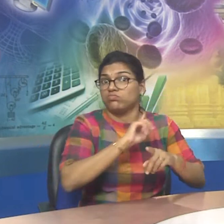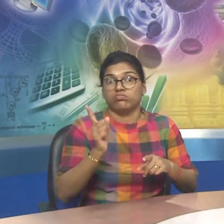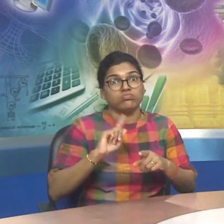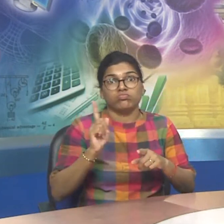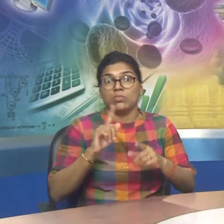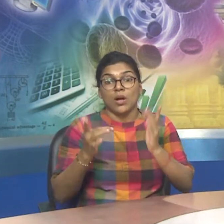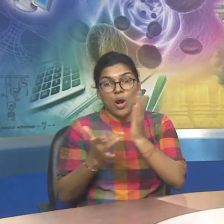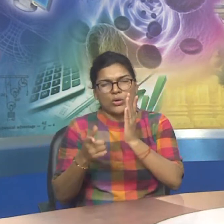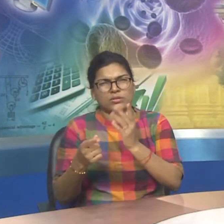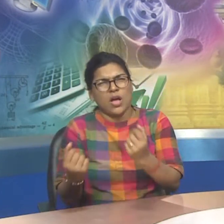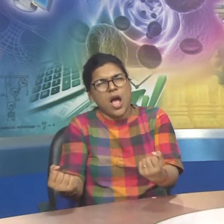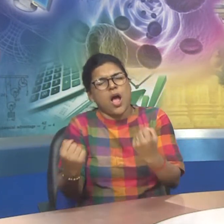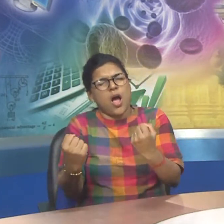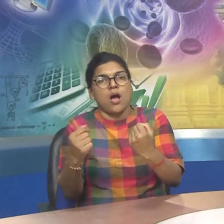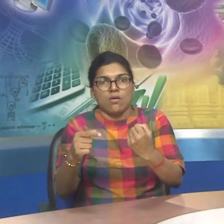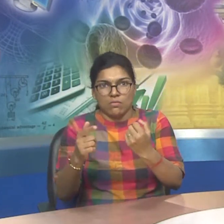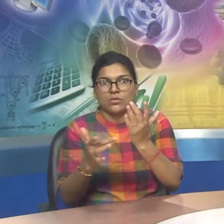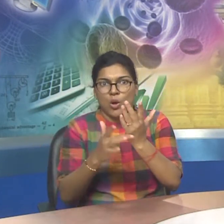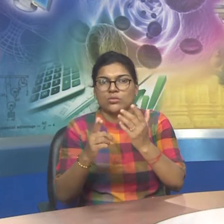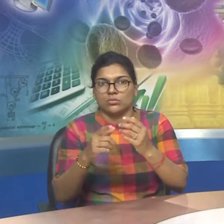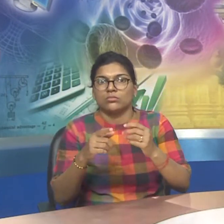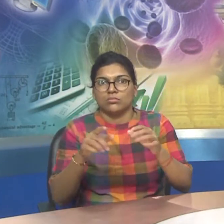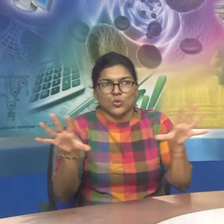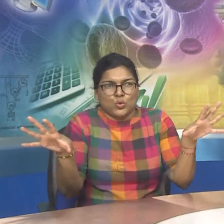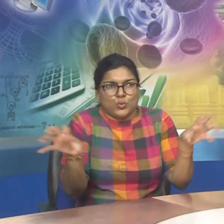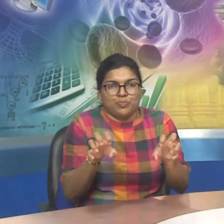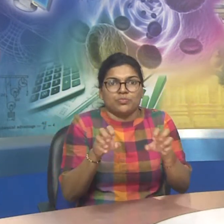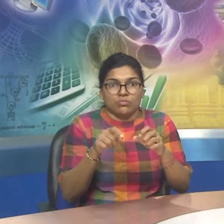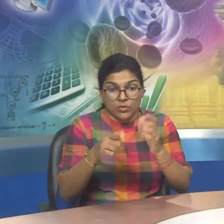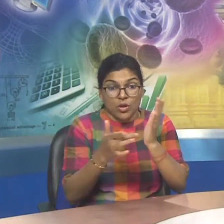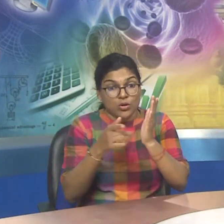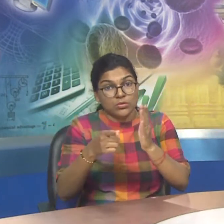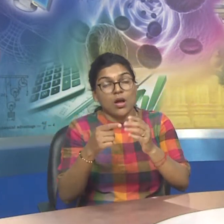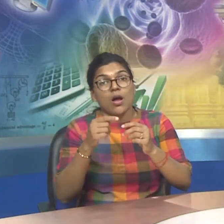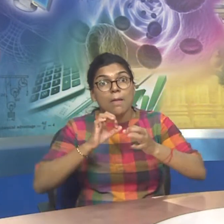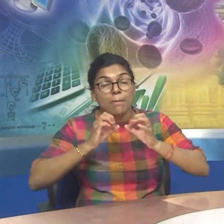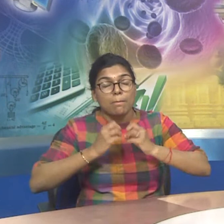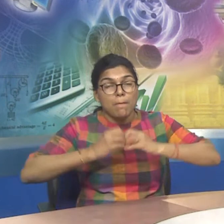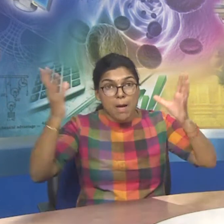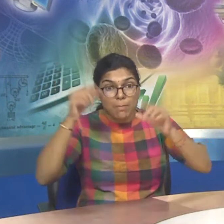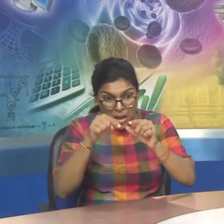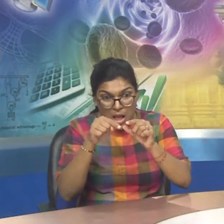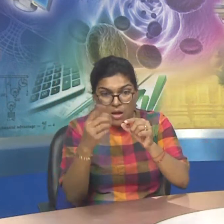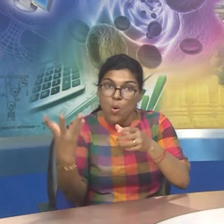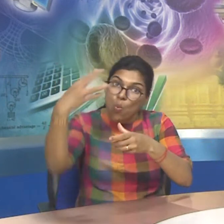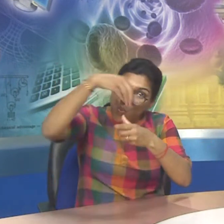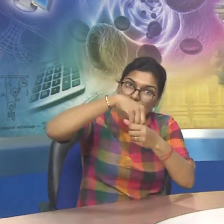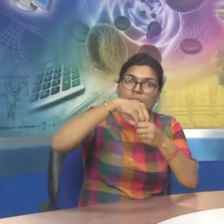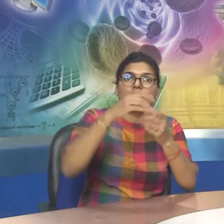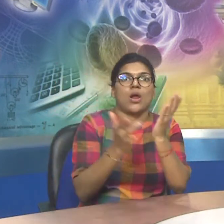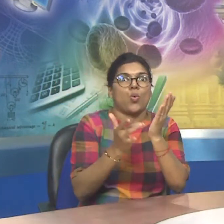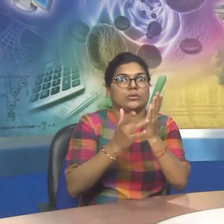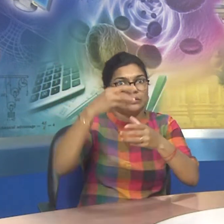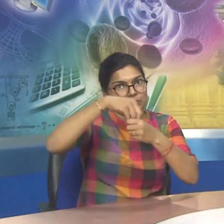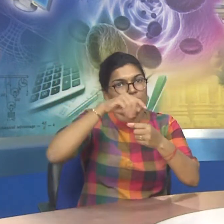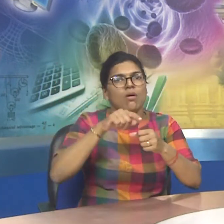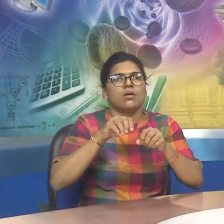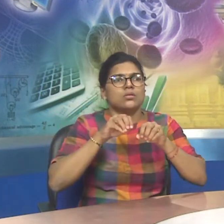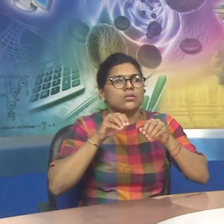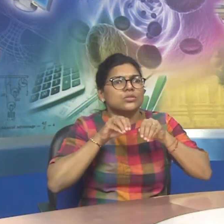which is created, then we will not destroy or harm the other country. We will not transfer the nuclear devices,